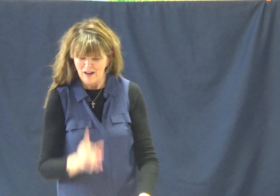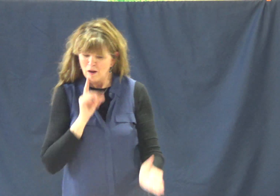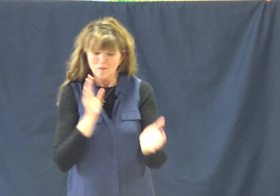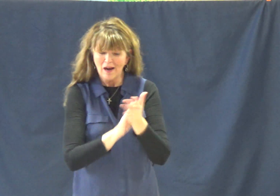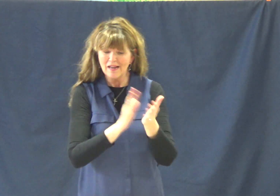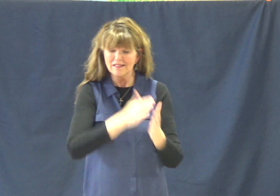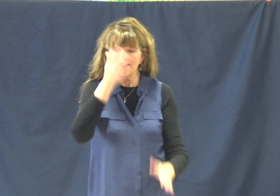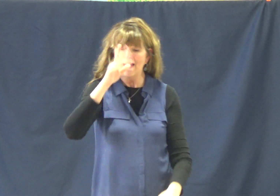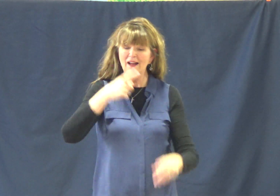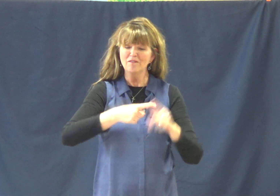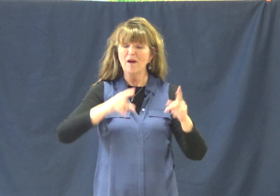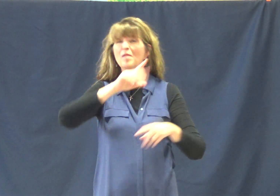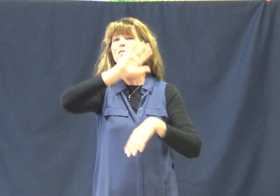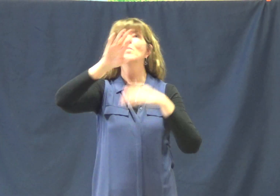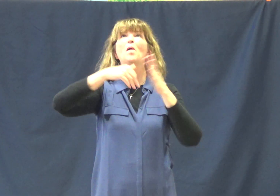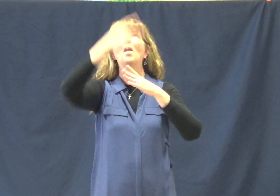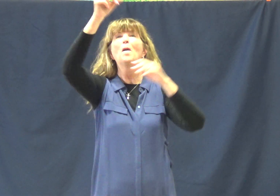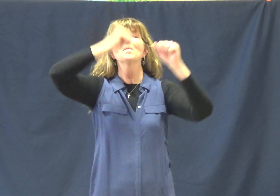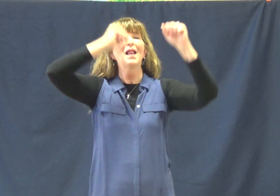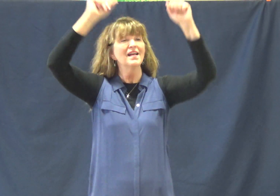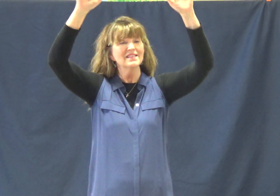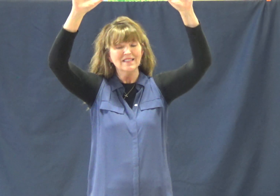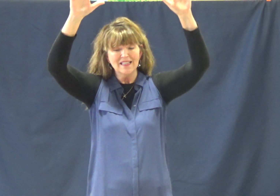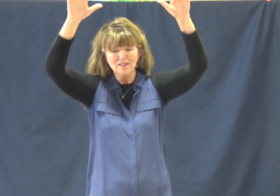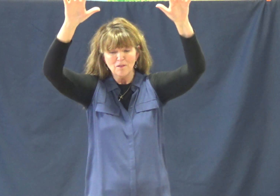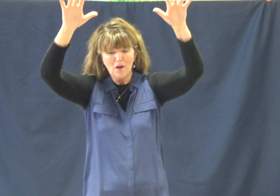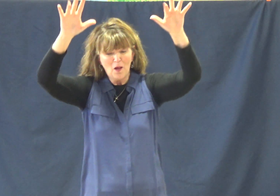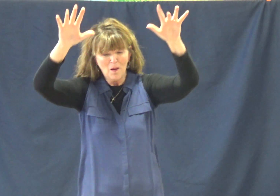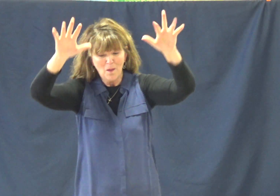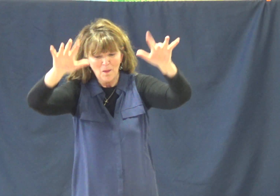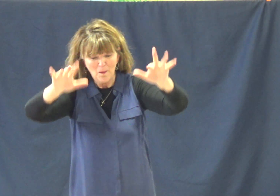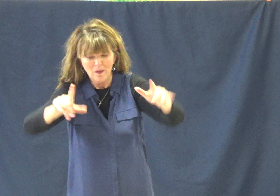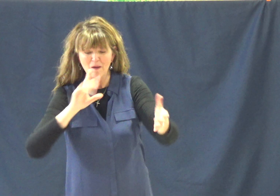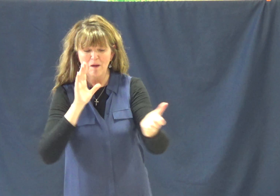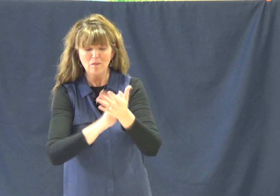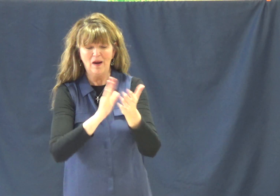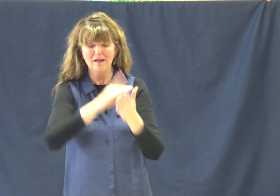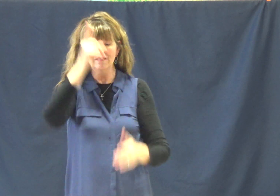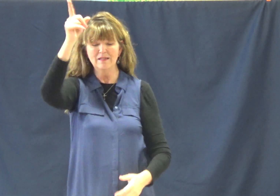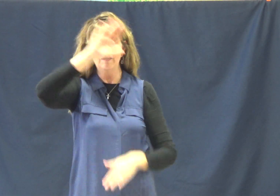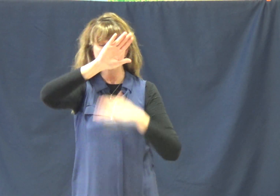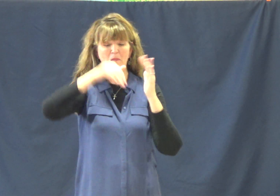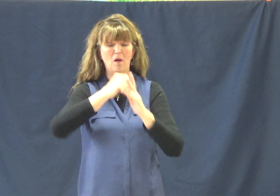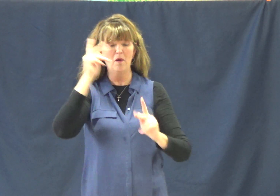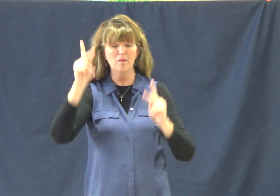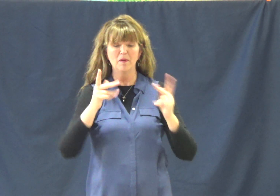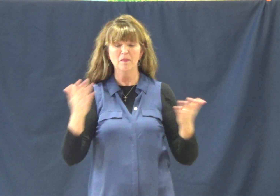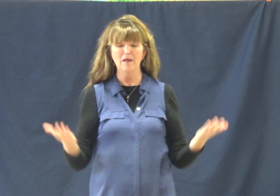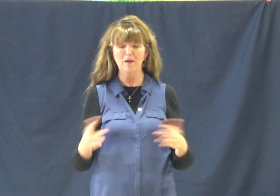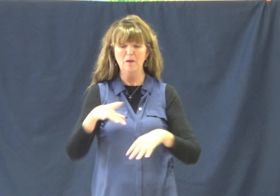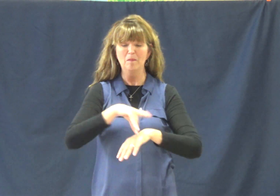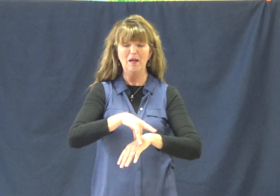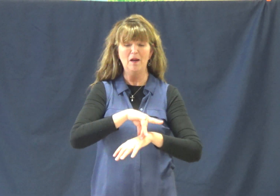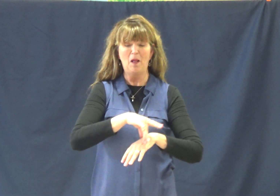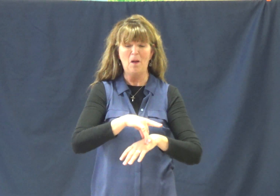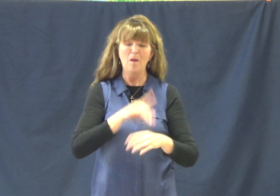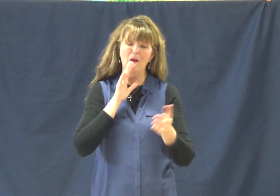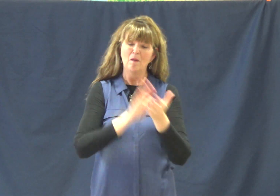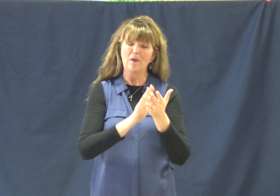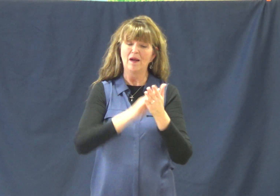at fellowship at First Baptist Church? Praise God for all blessings flow. Praise him, all creatures